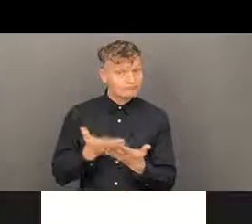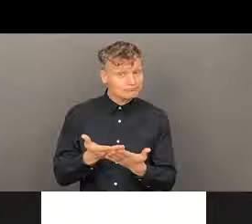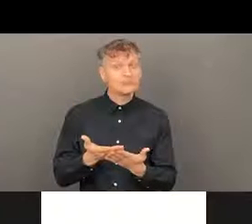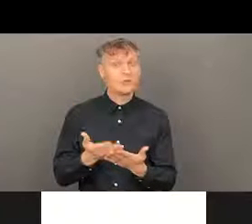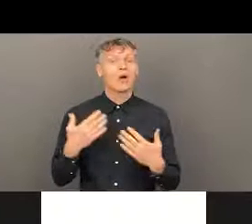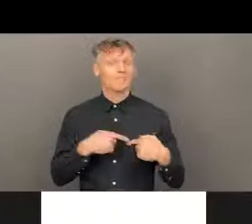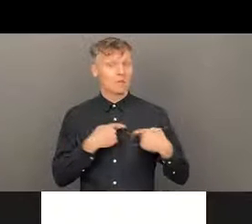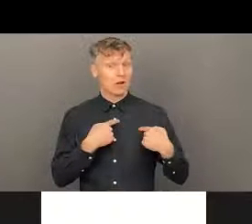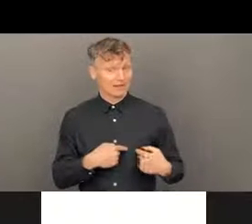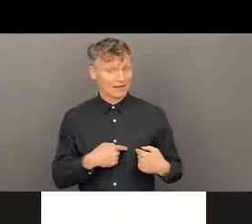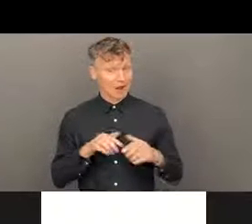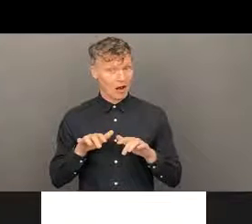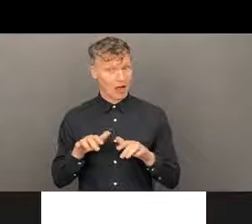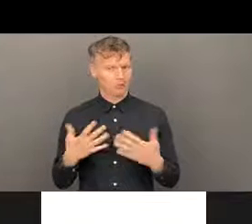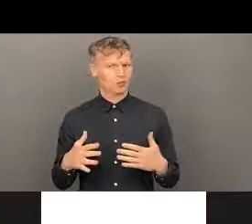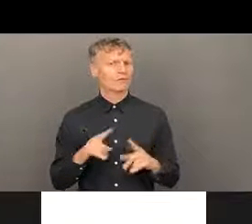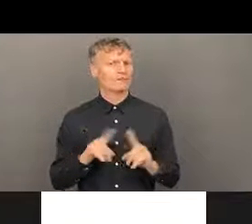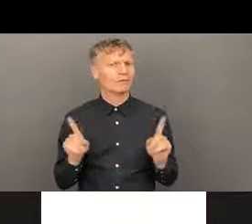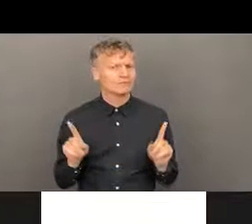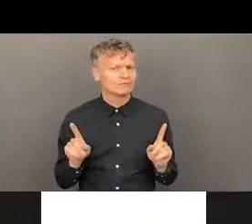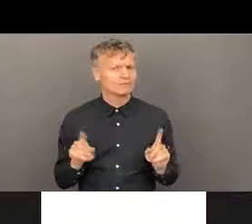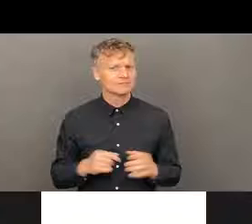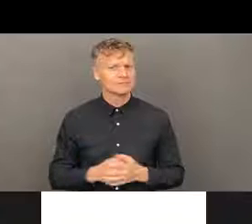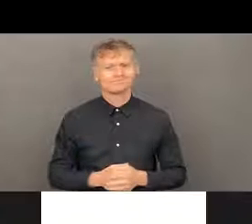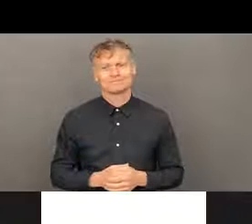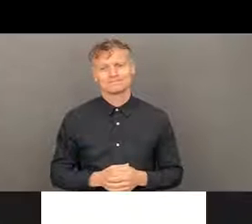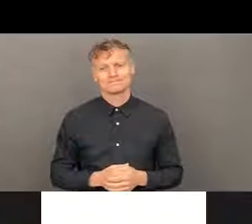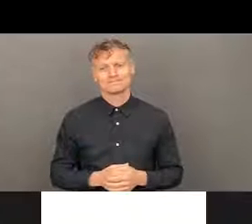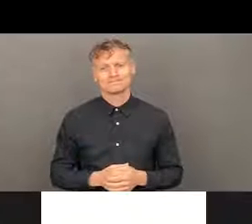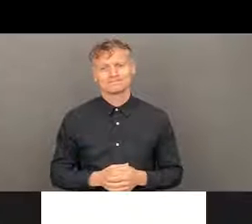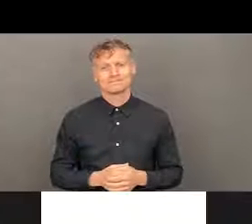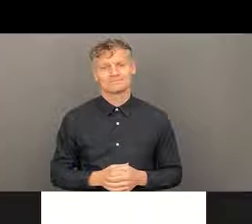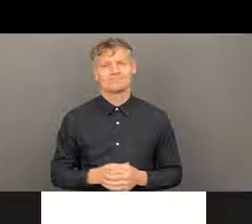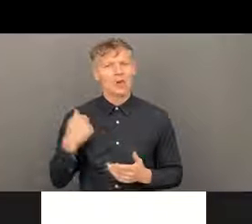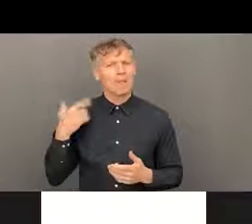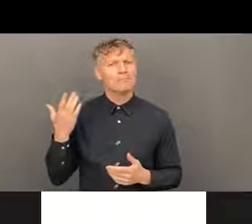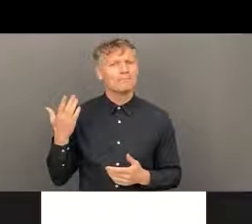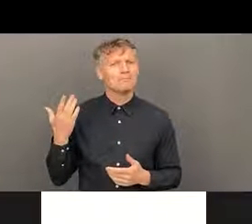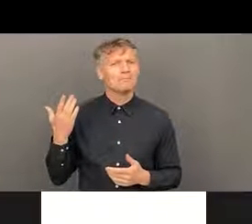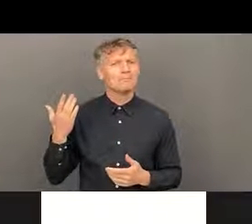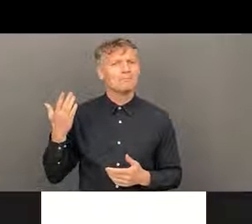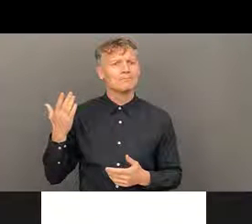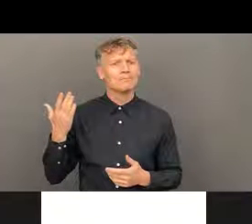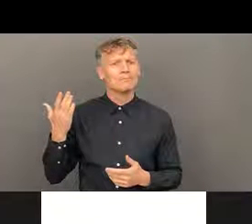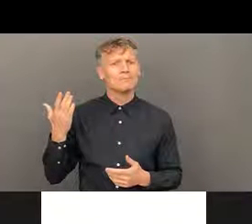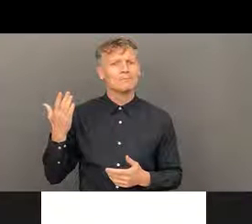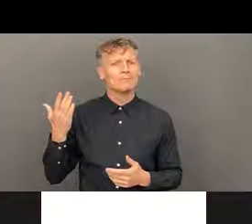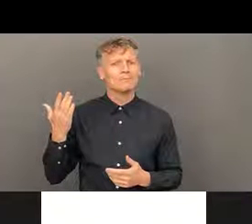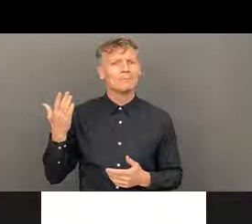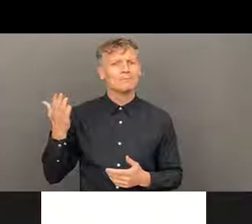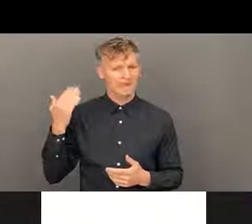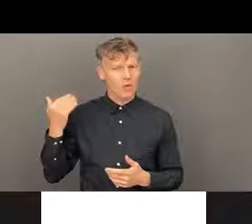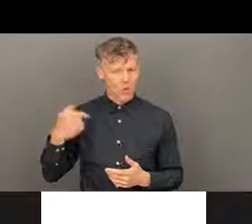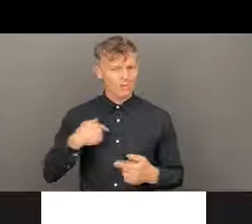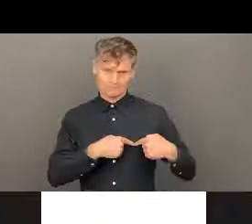experience because I've had the opportunity to volunteer in Global South contexts